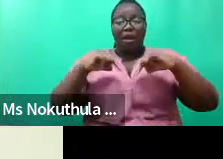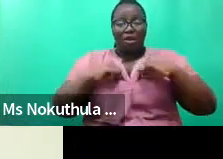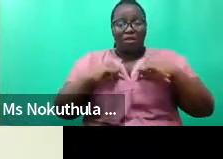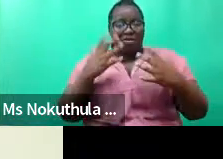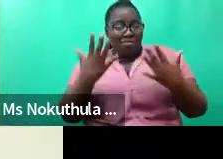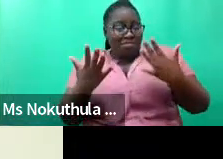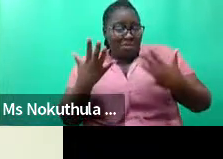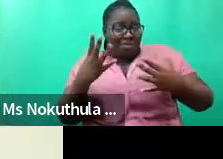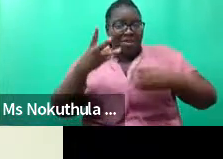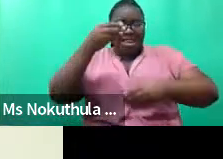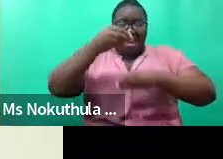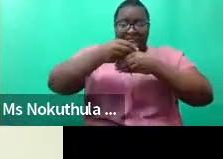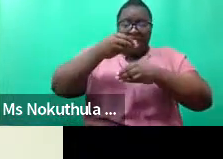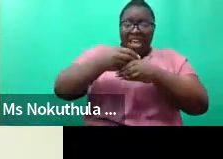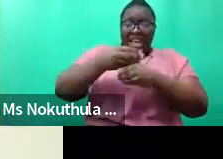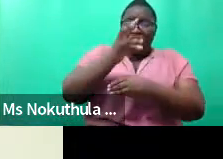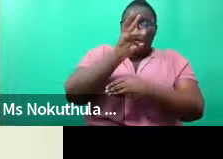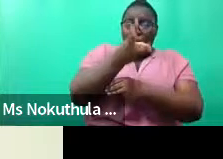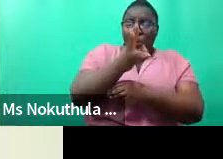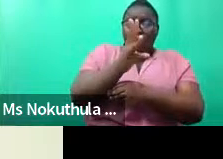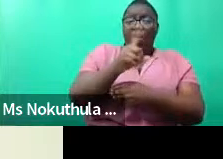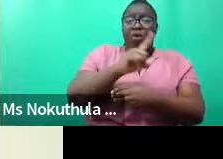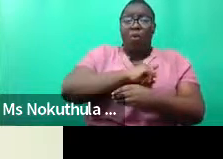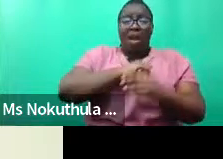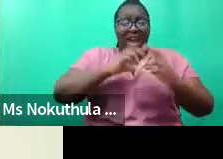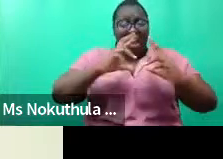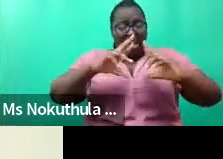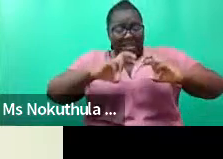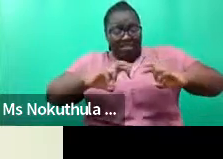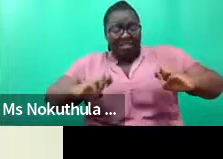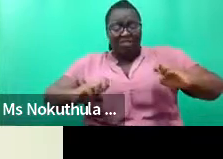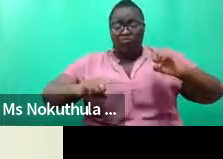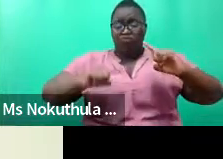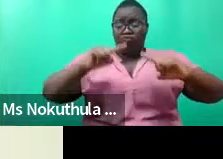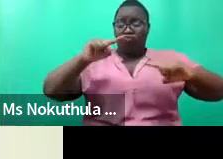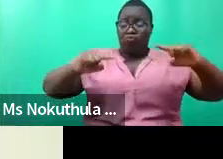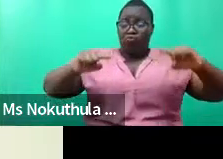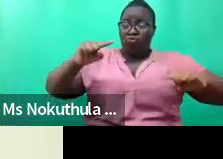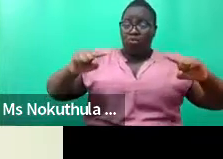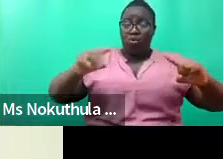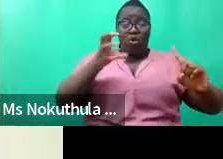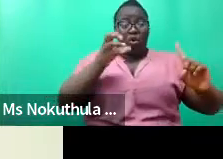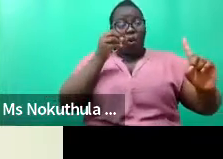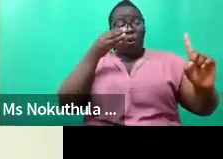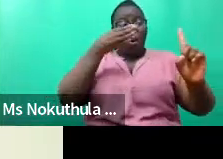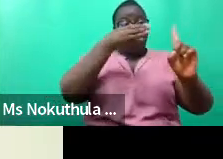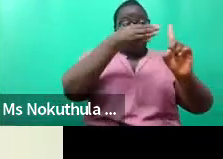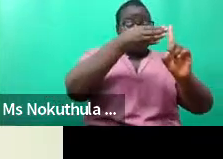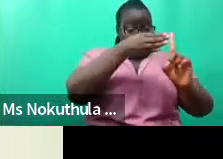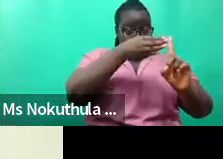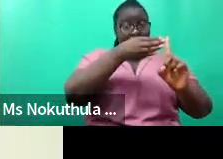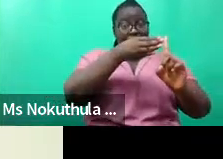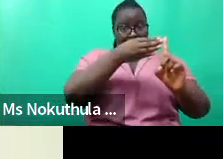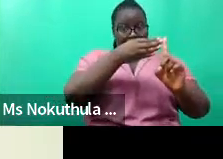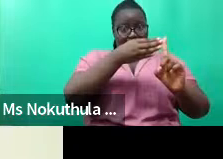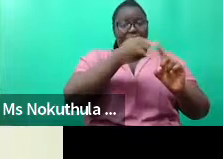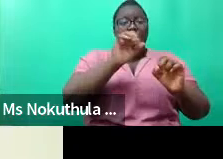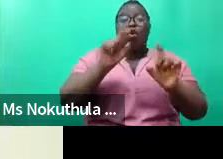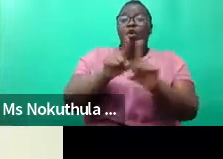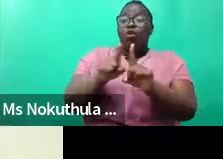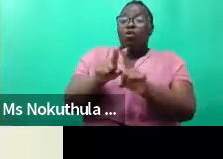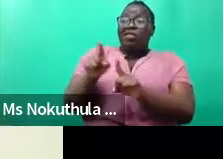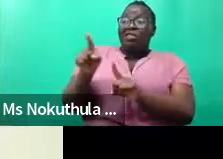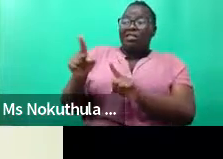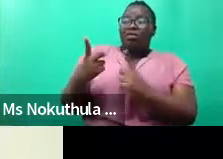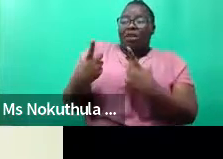the study was, had several objectives, about 4 of them, not that many. It was conducted for the purpose